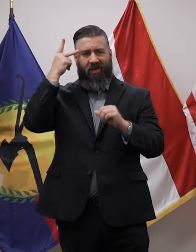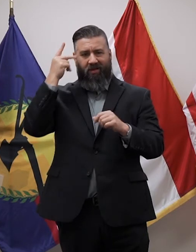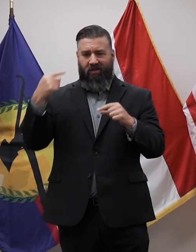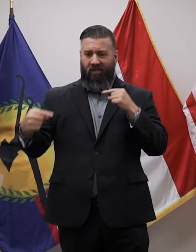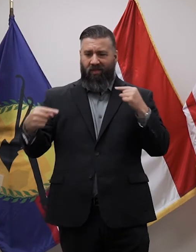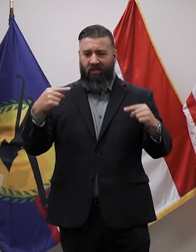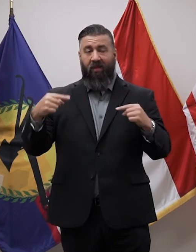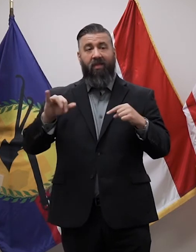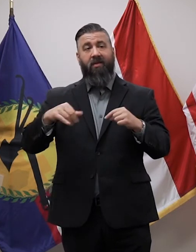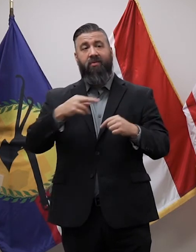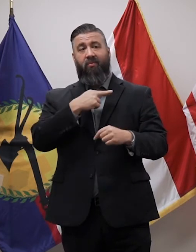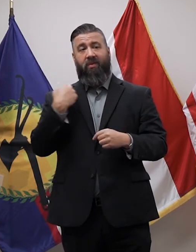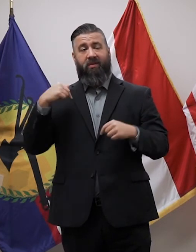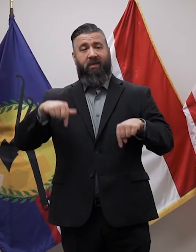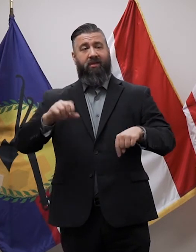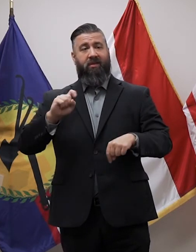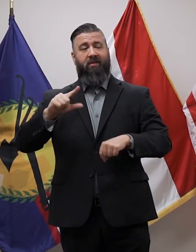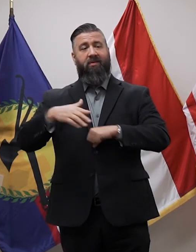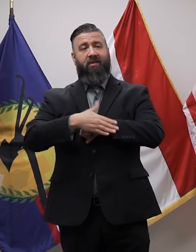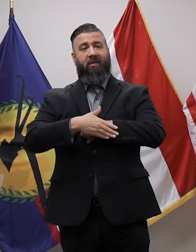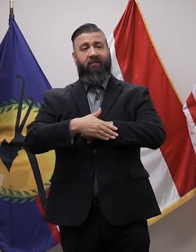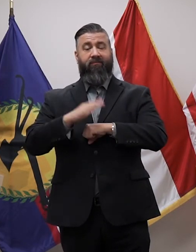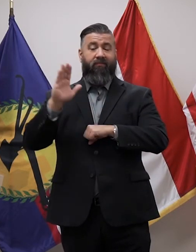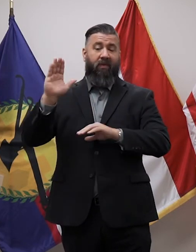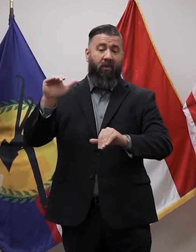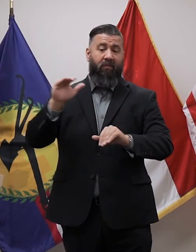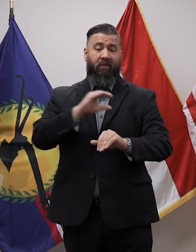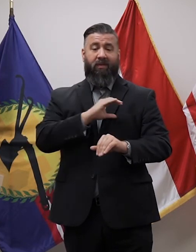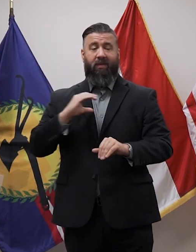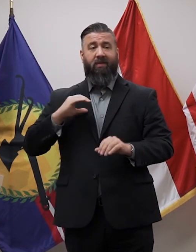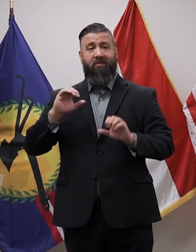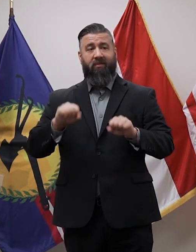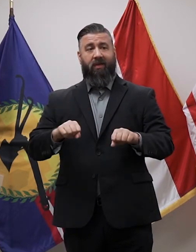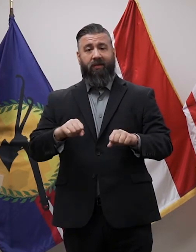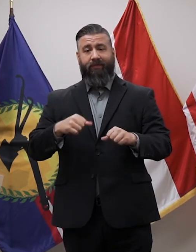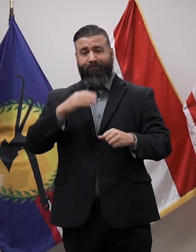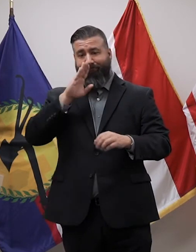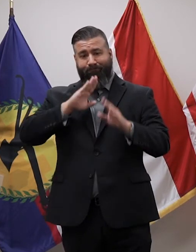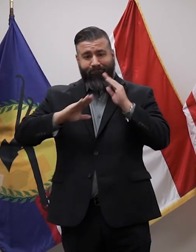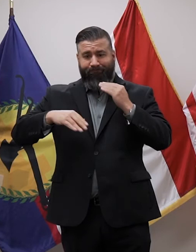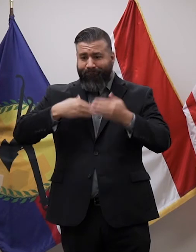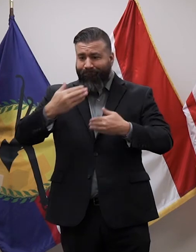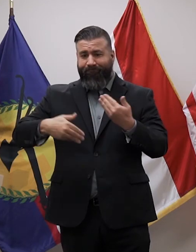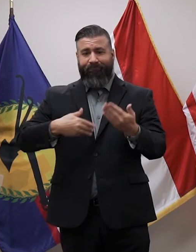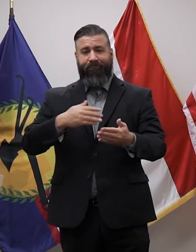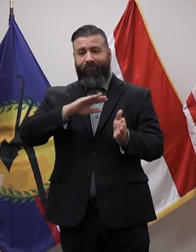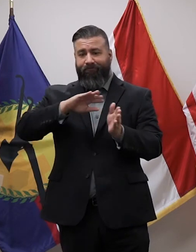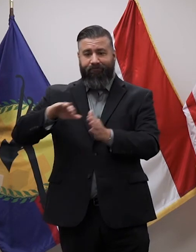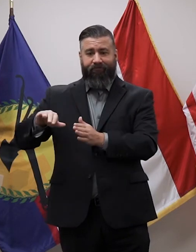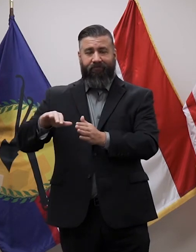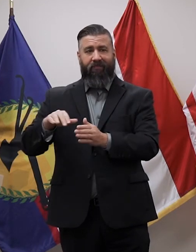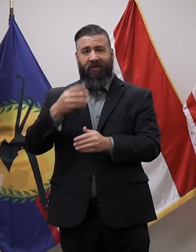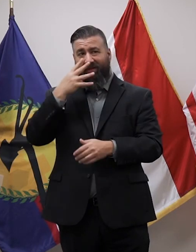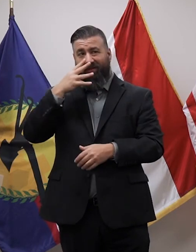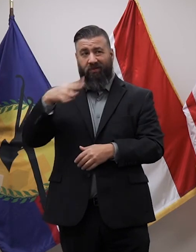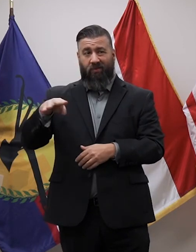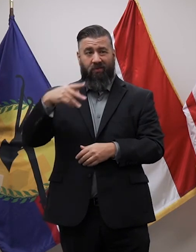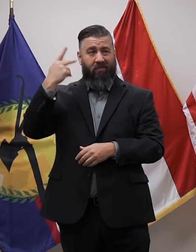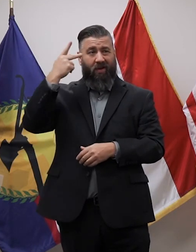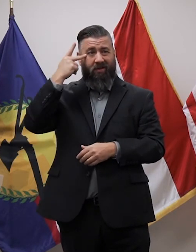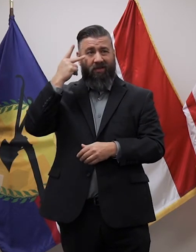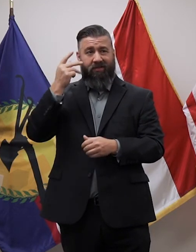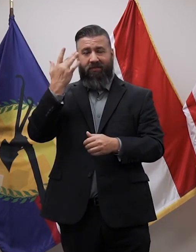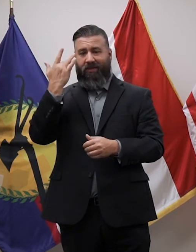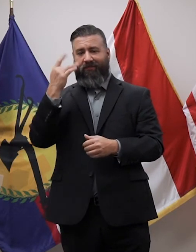here in St. Louis County. I hope the council can work through that and disregard the politics